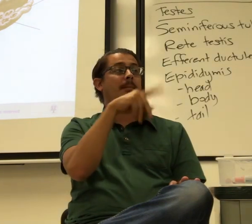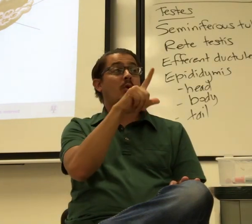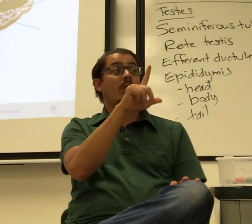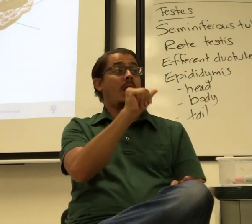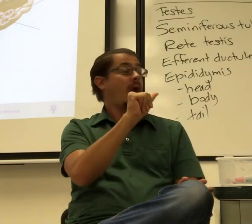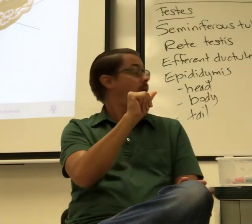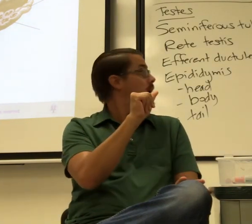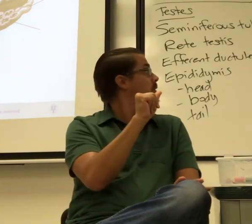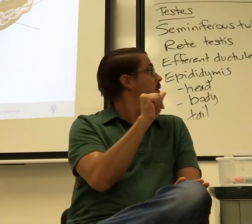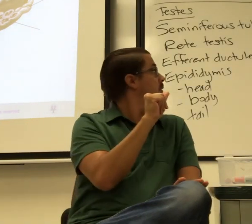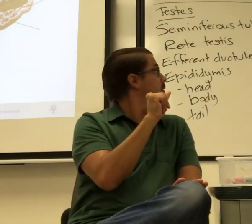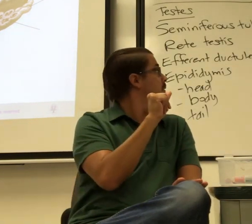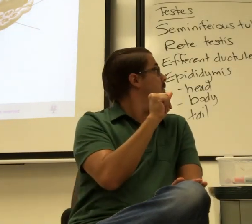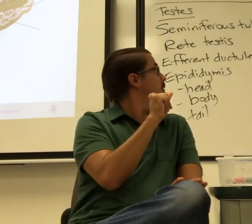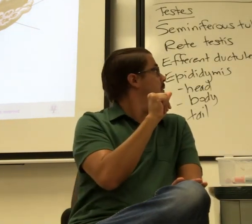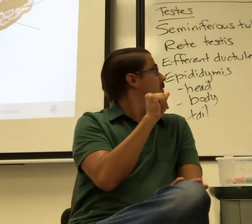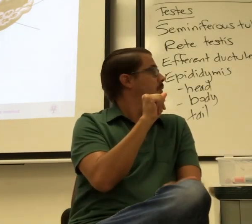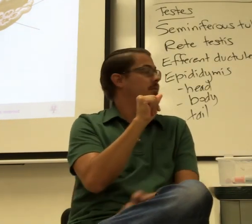of